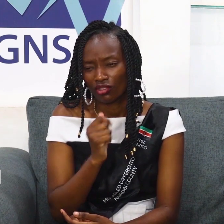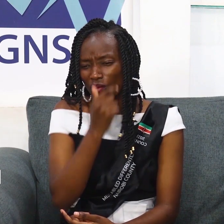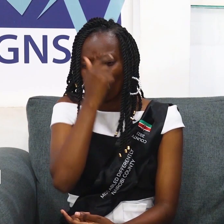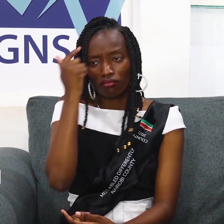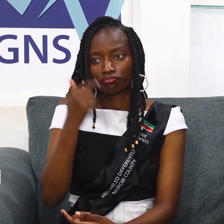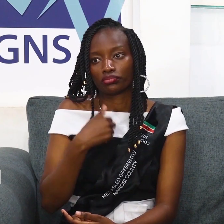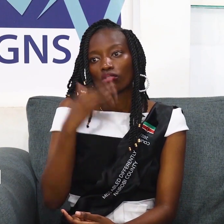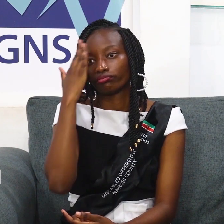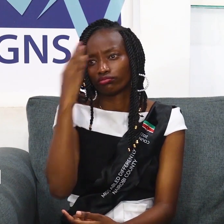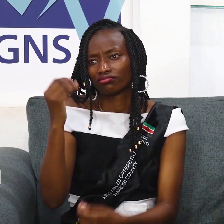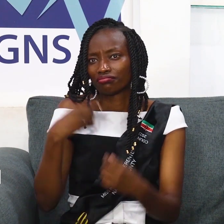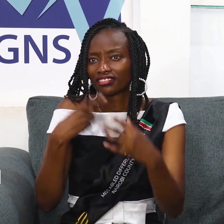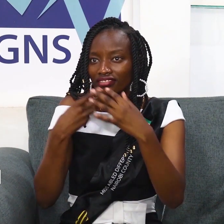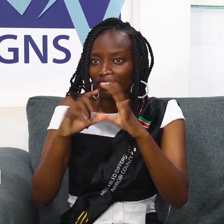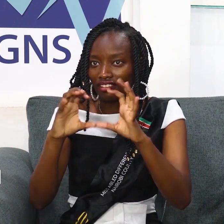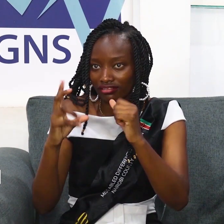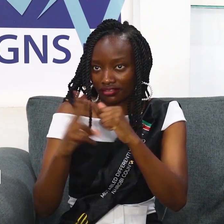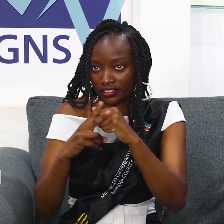not so good. So I remember